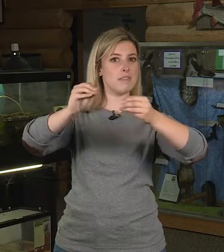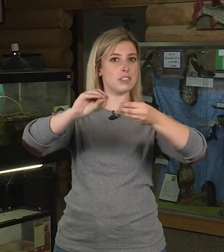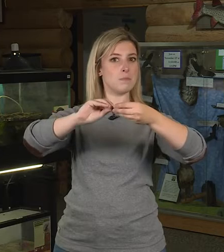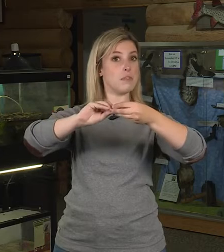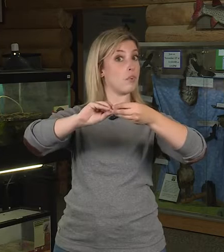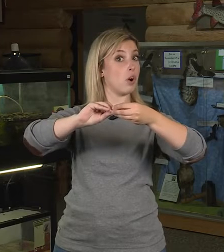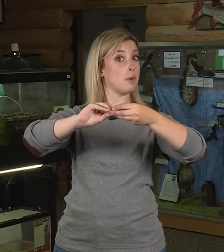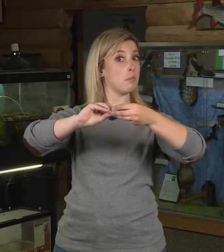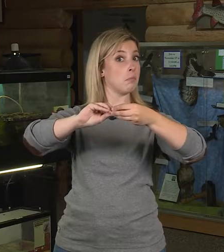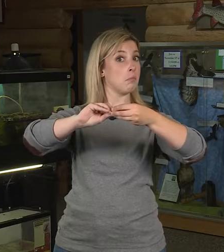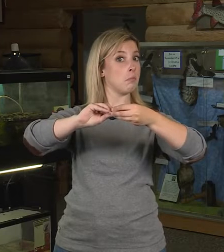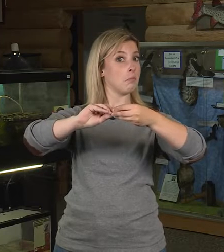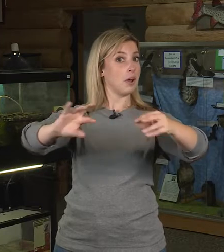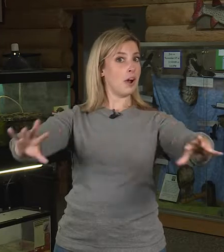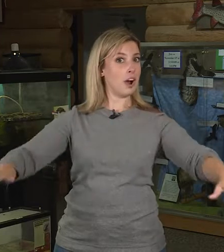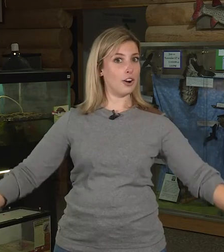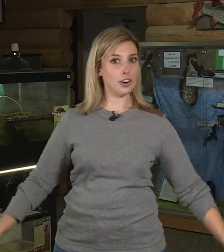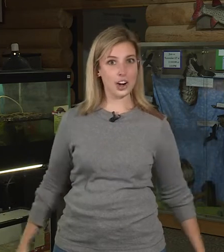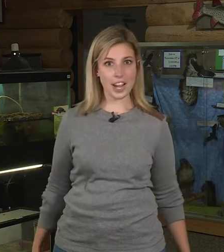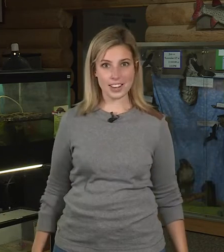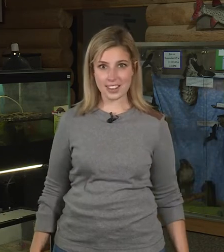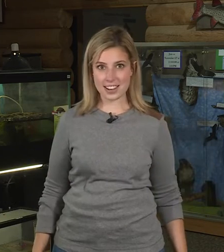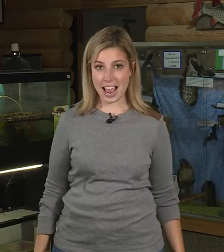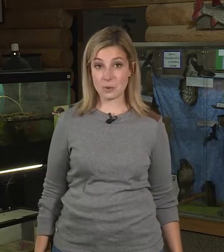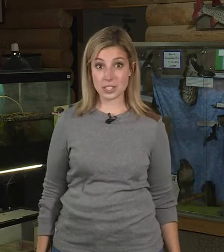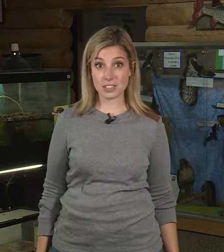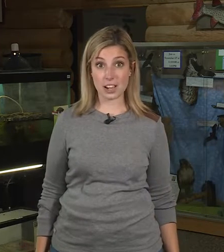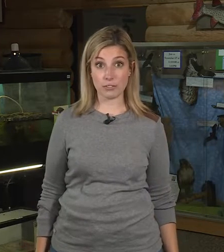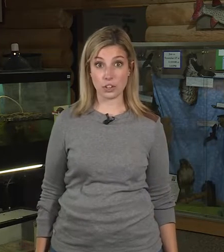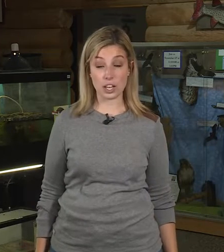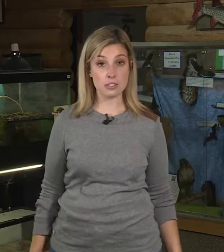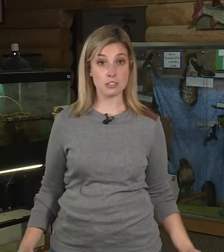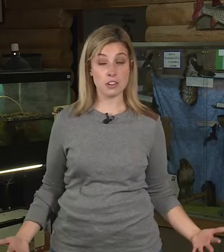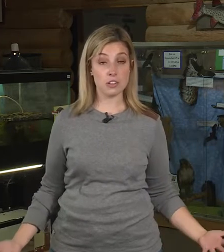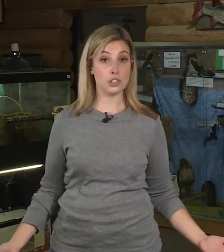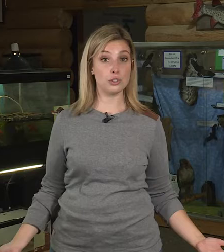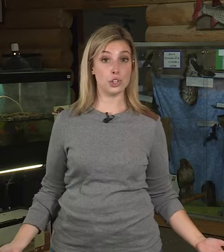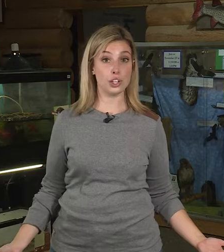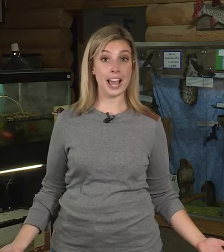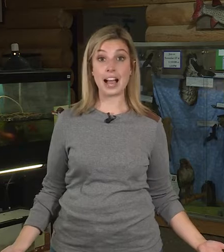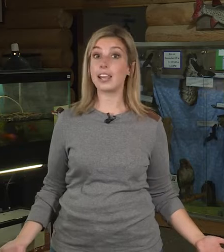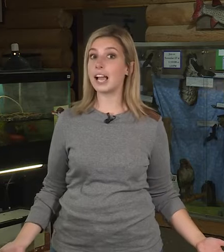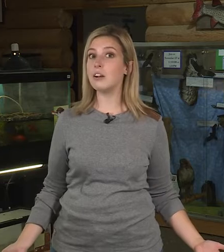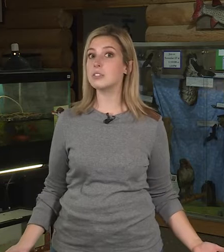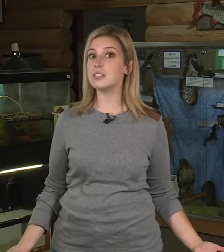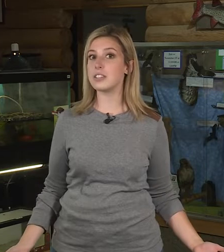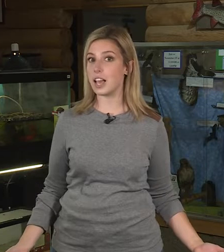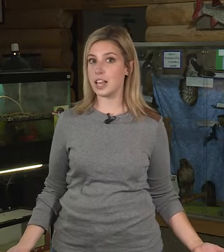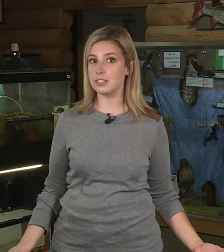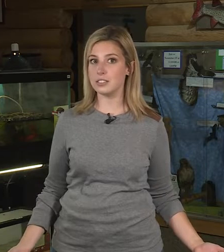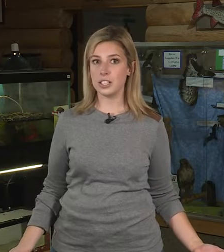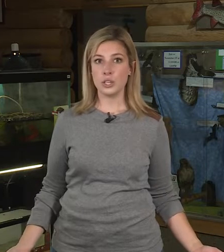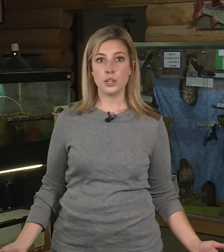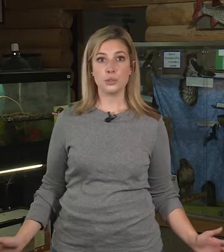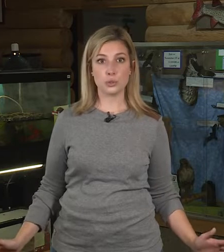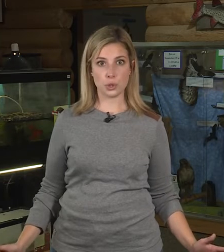this before? All right, now it's time for us to learn how to count to 10.